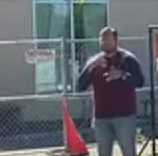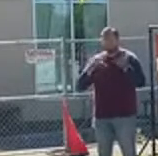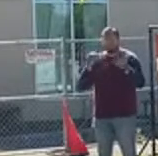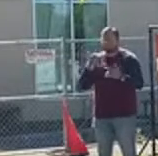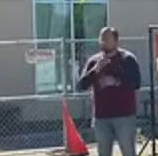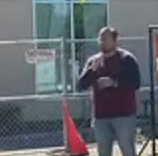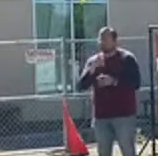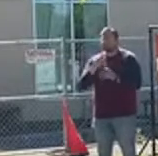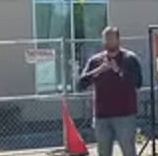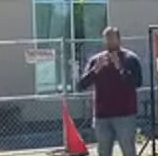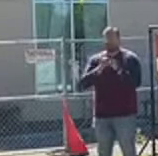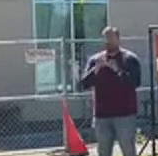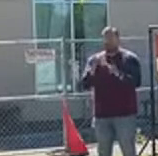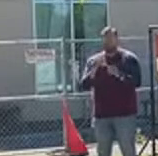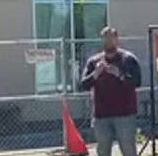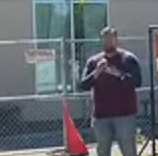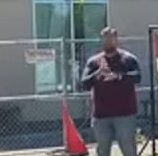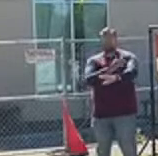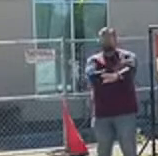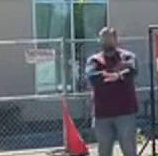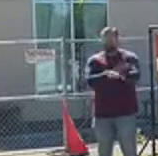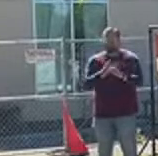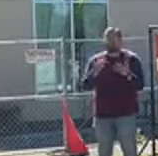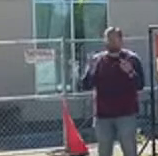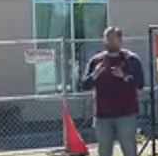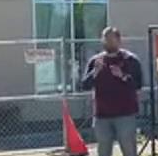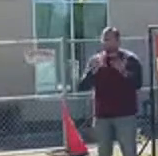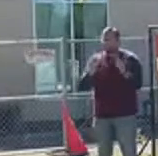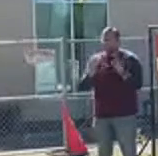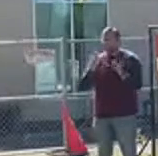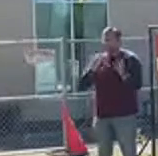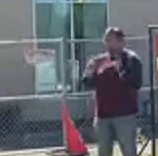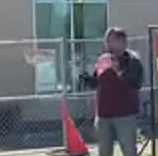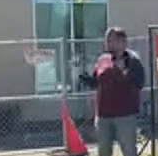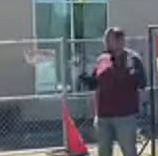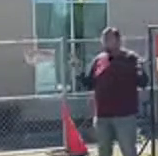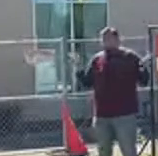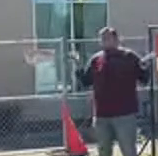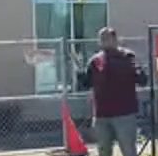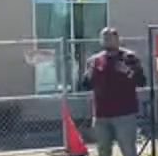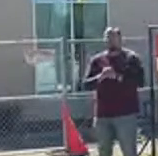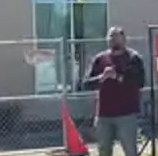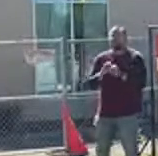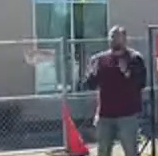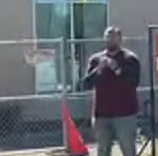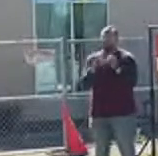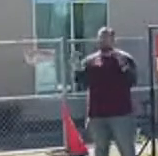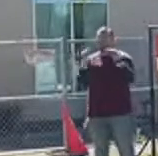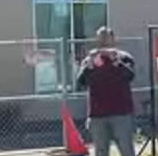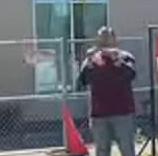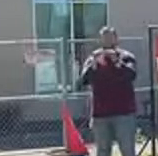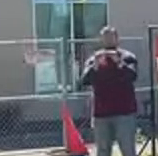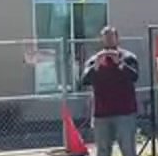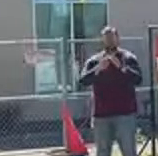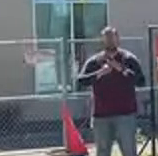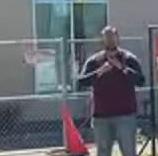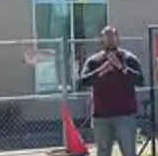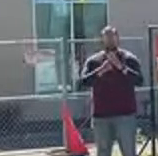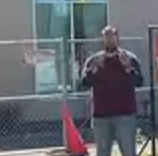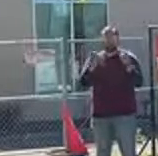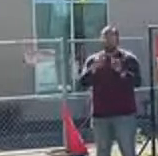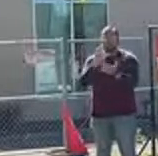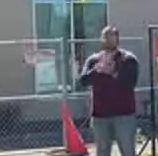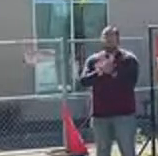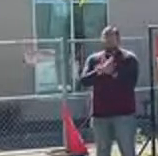with these improvements underway already, as you can see. And with more getting started as soon as